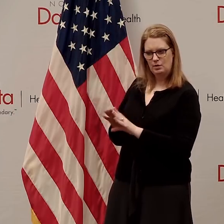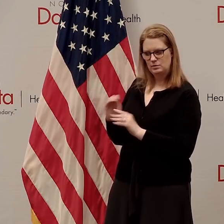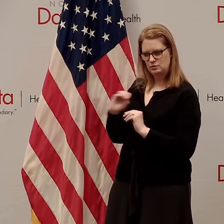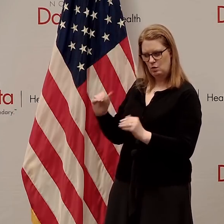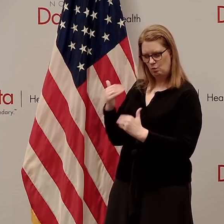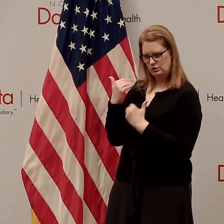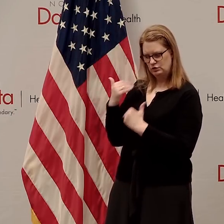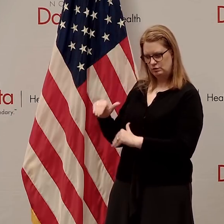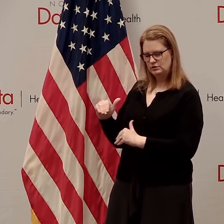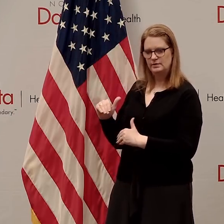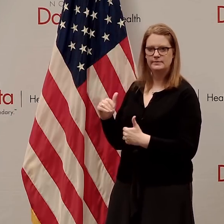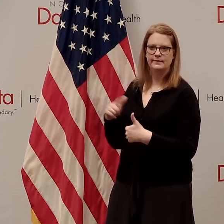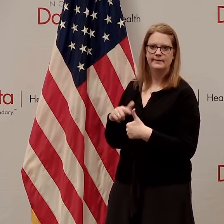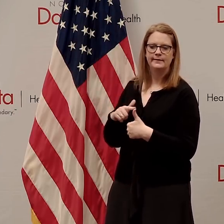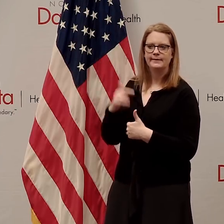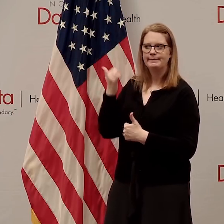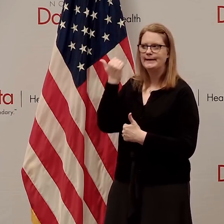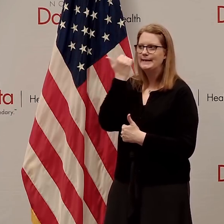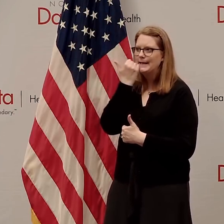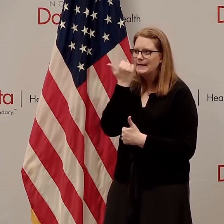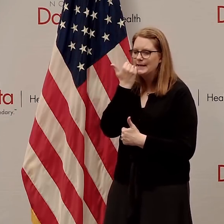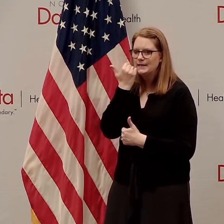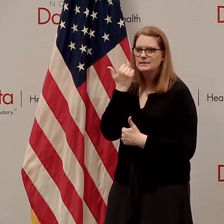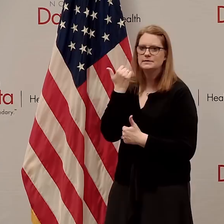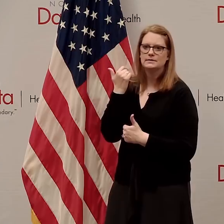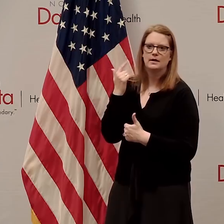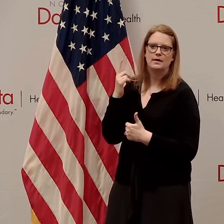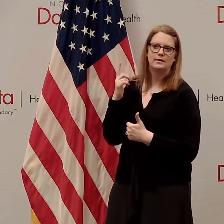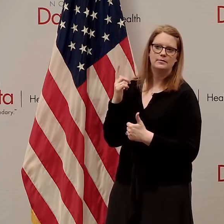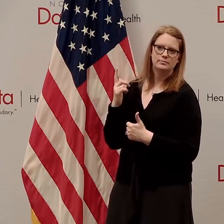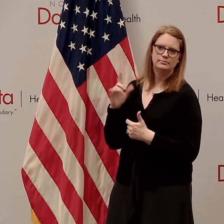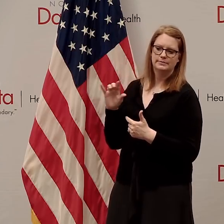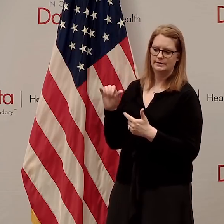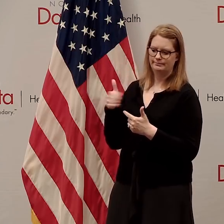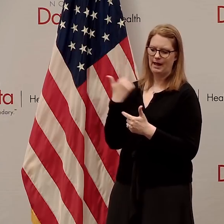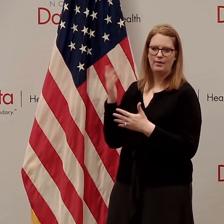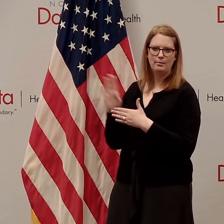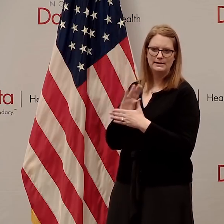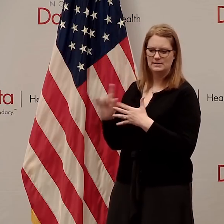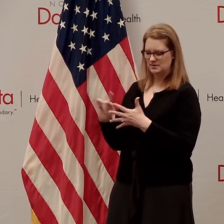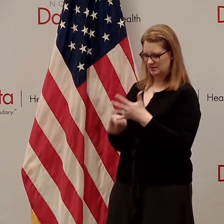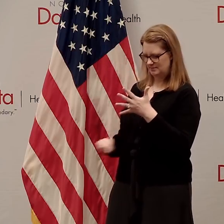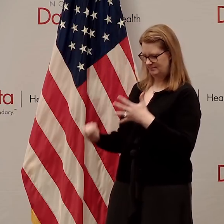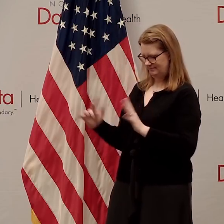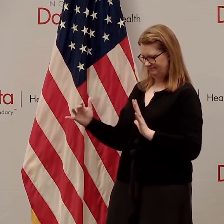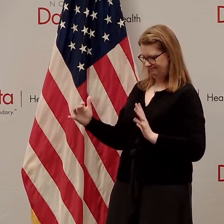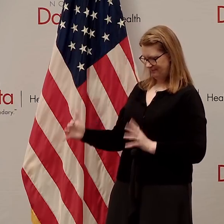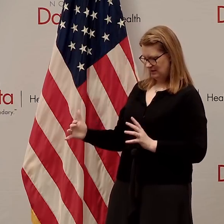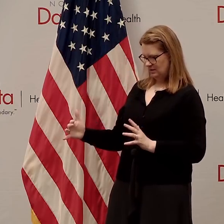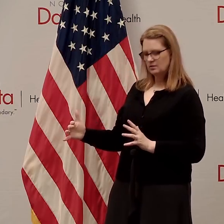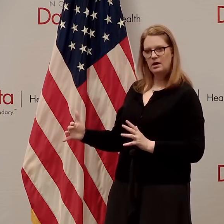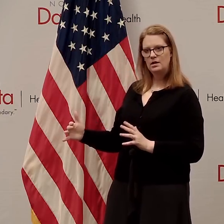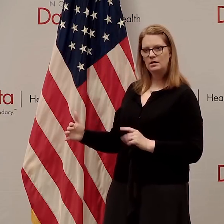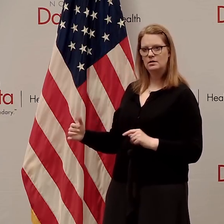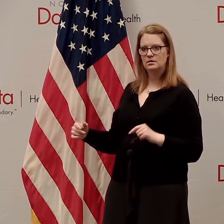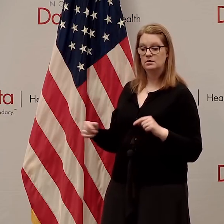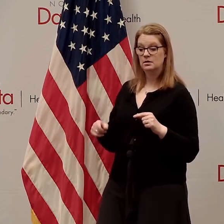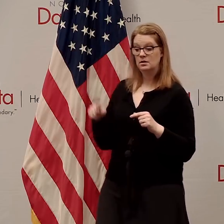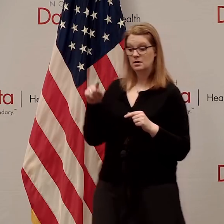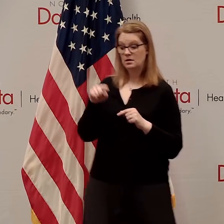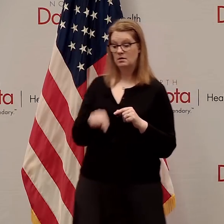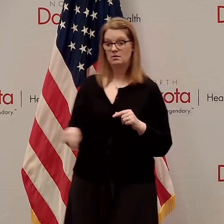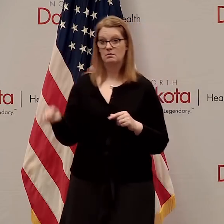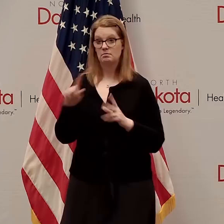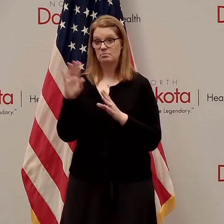from the dentists that are working through their association to anybody else. So again, we're focused on the people that we did